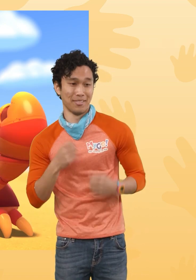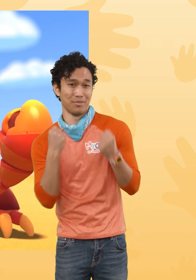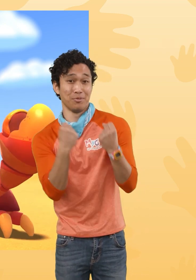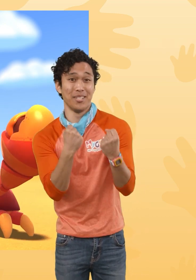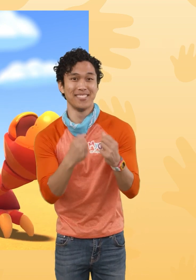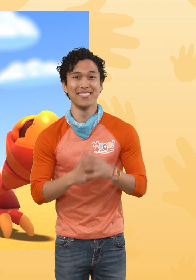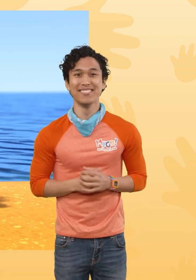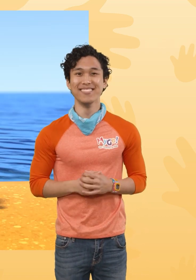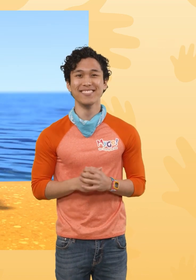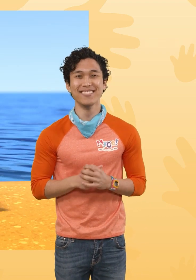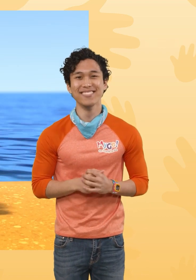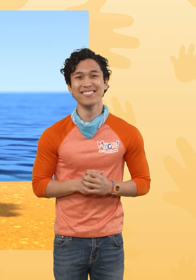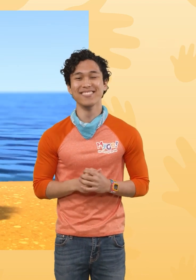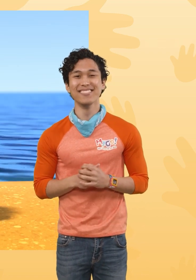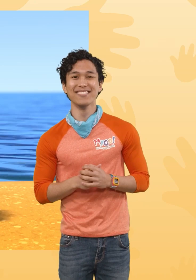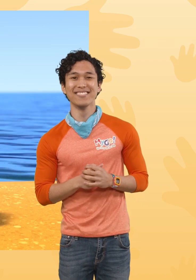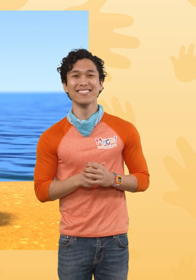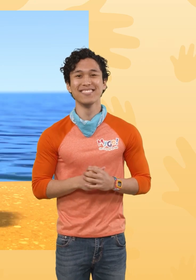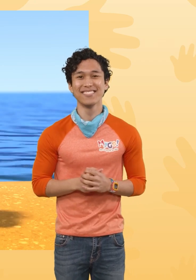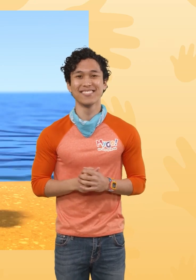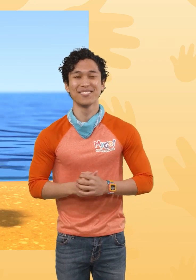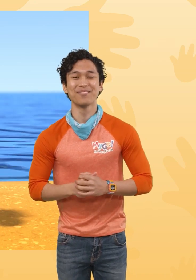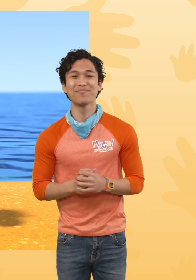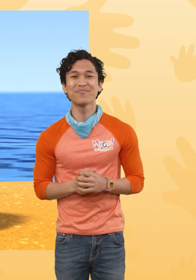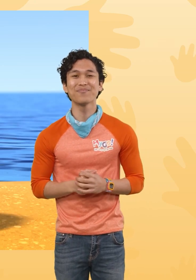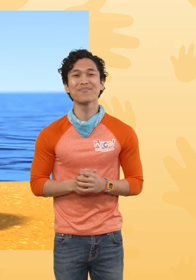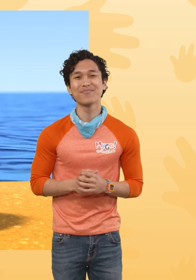don't know my own strength.